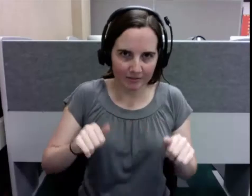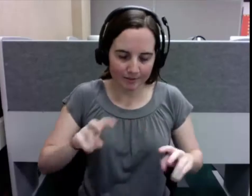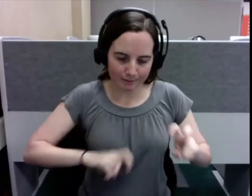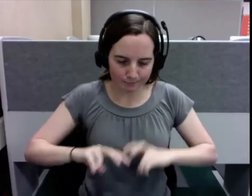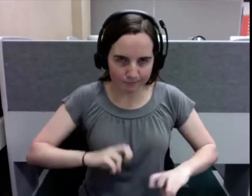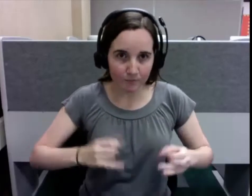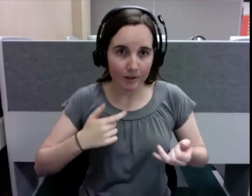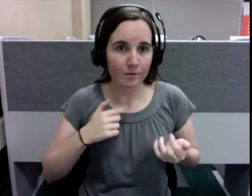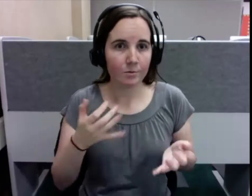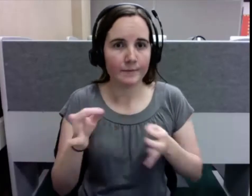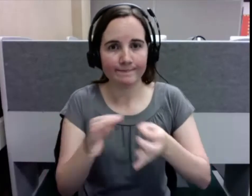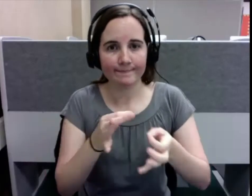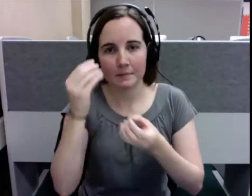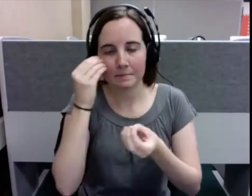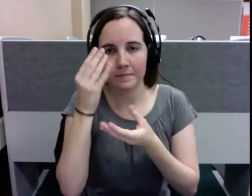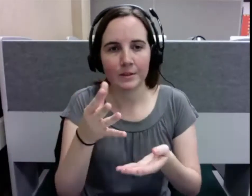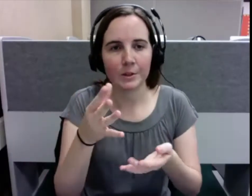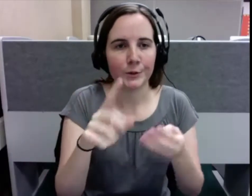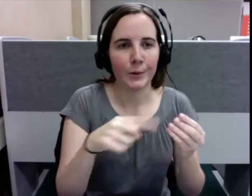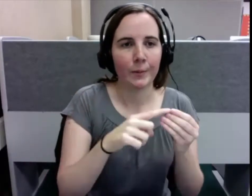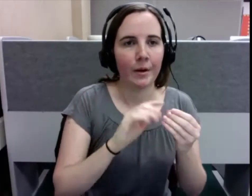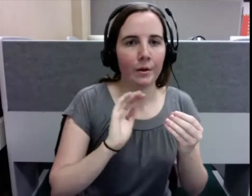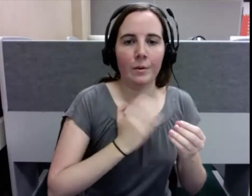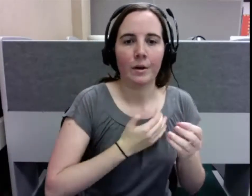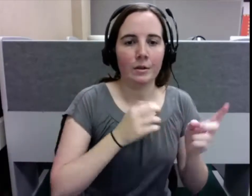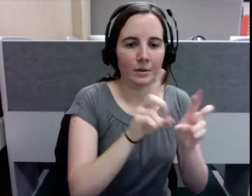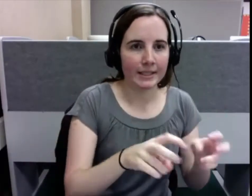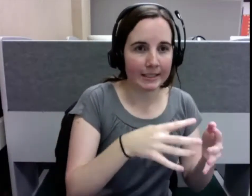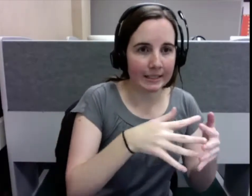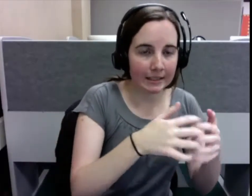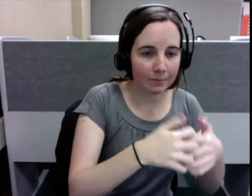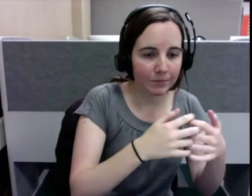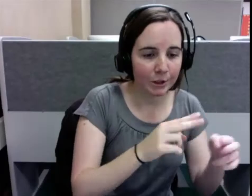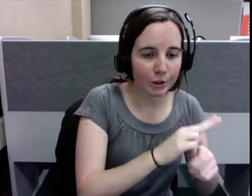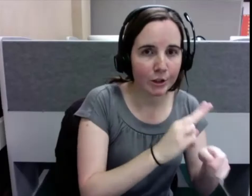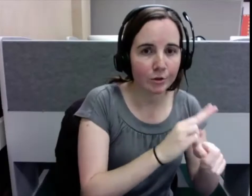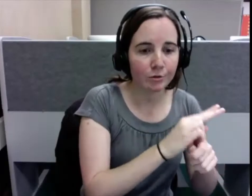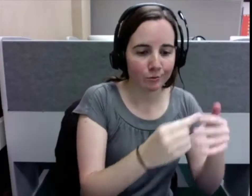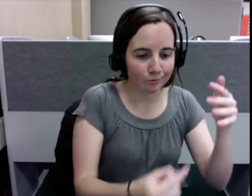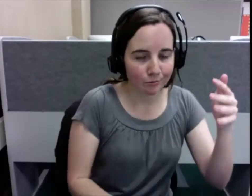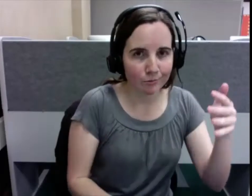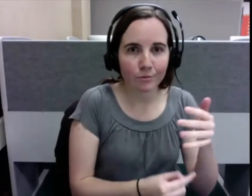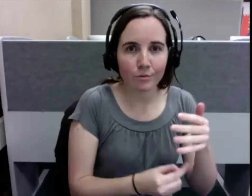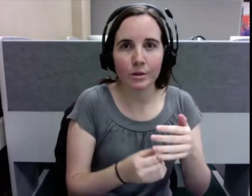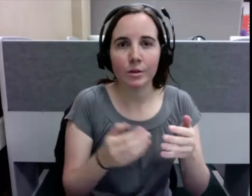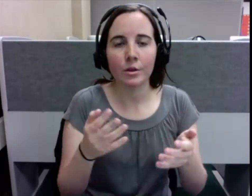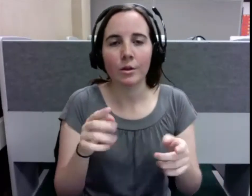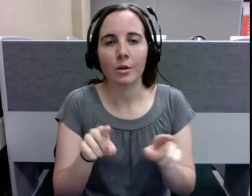things about some of the equipment we use and what to expect when you come in for a couple of tests your doctor might order. We're